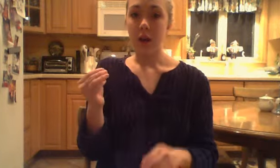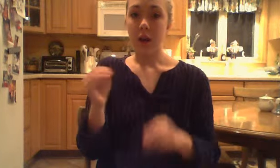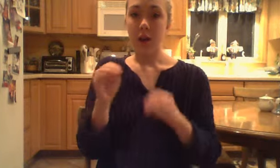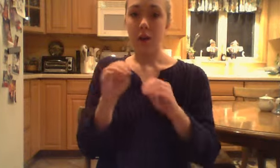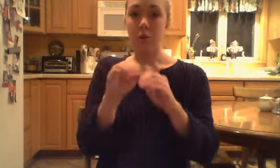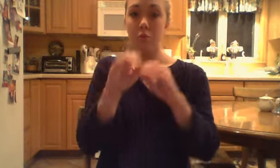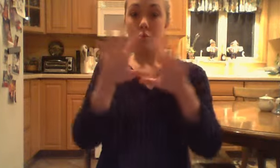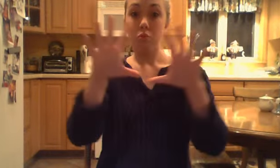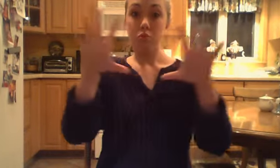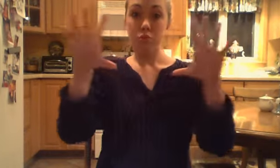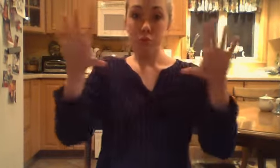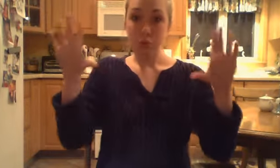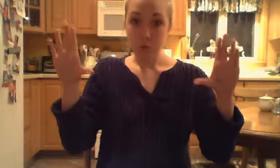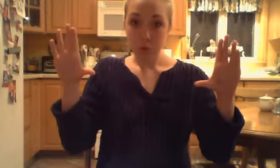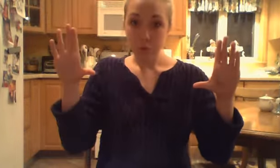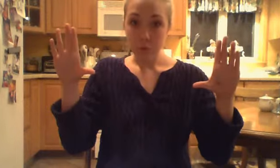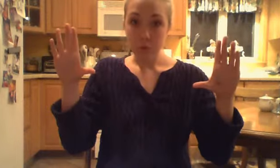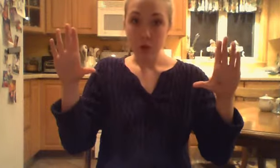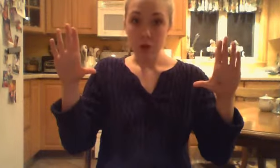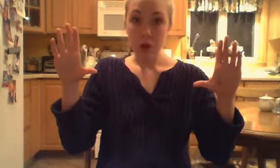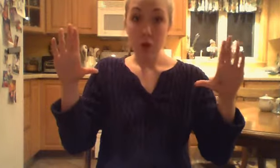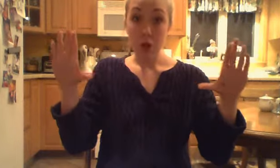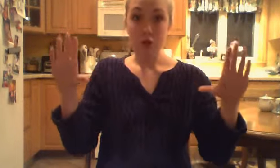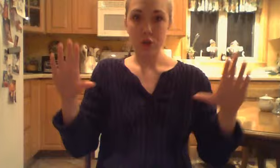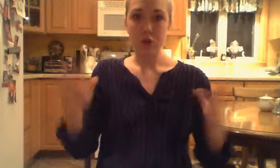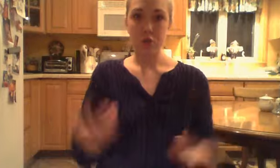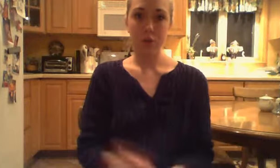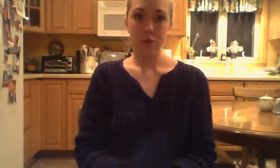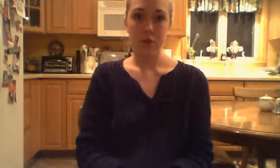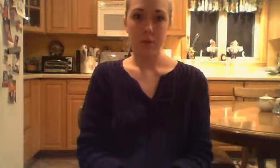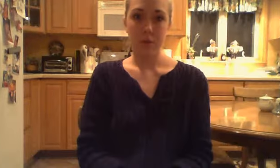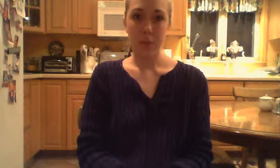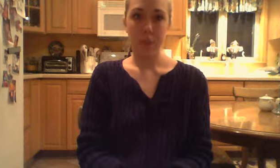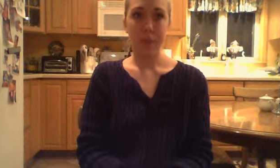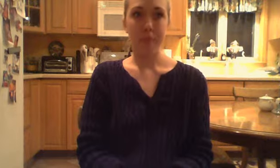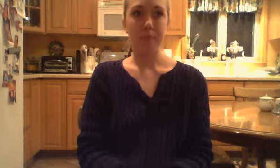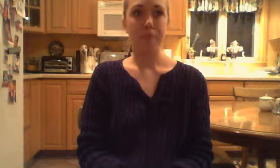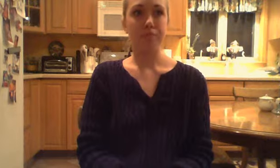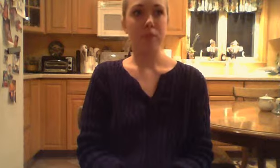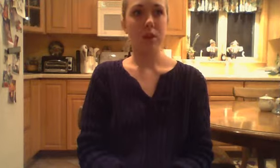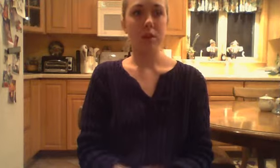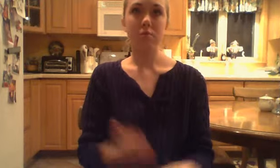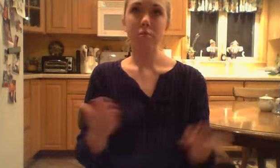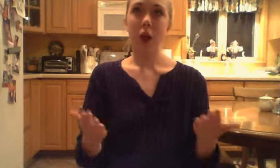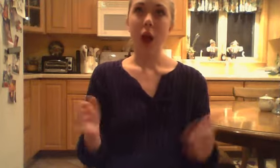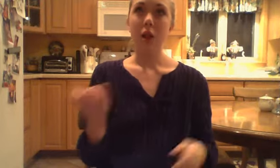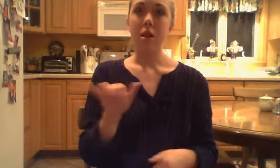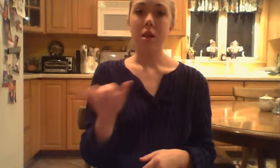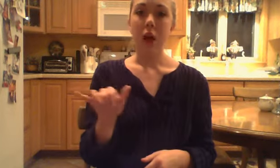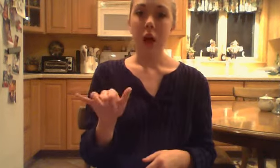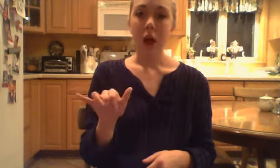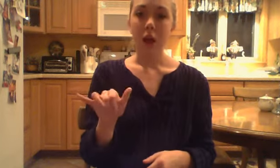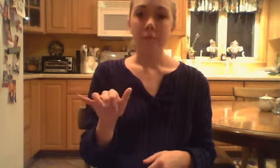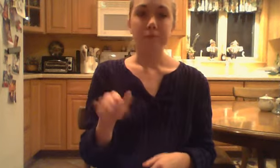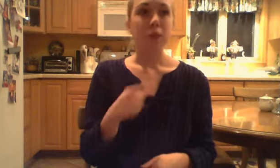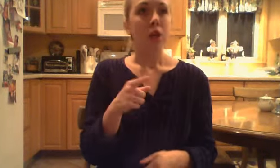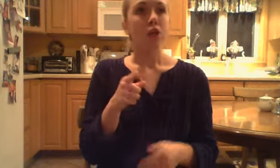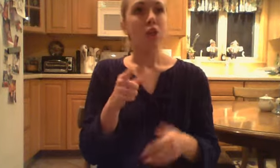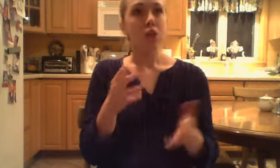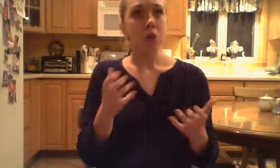that screen up there. Okay? Kind of like thinking that she wanted people to notice the small things around you,